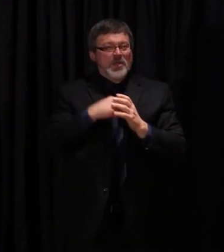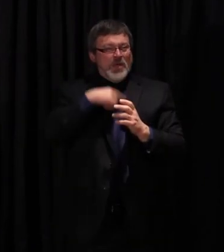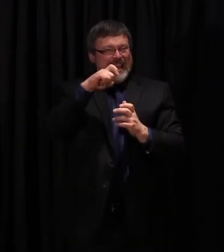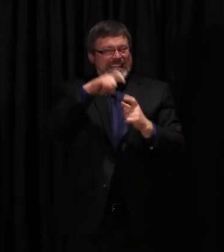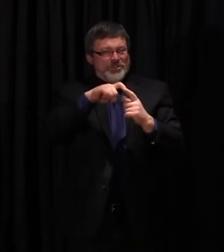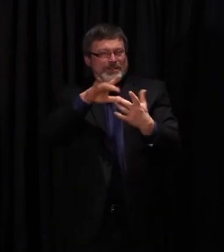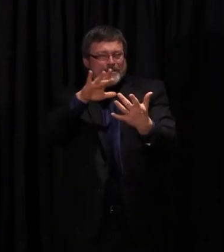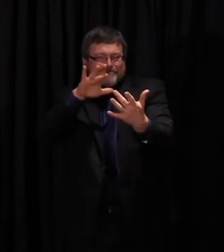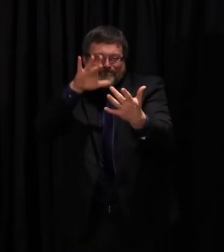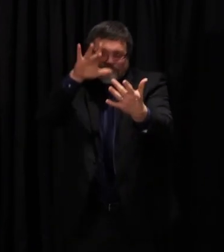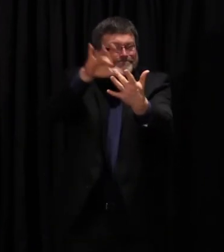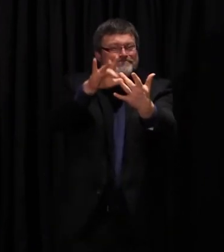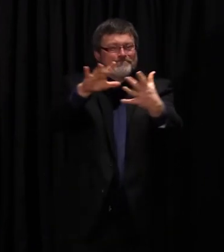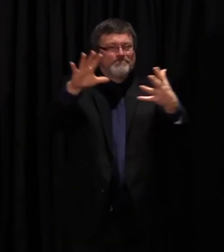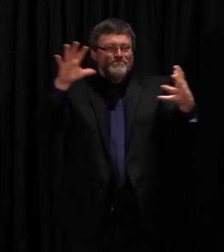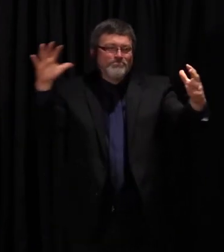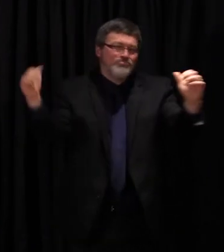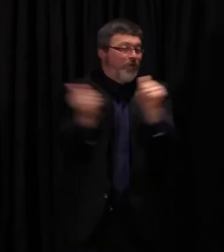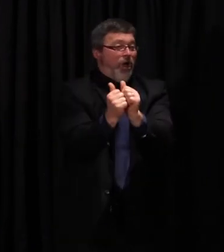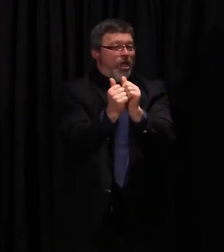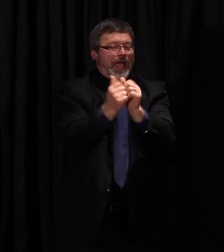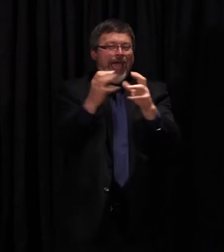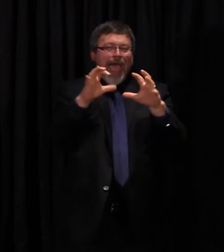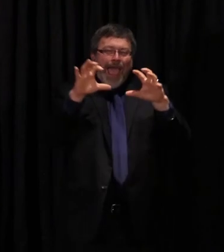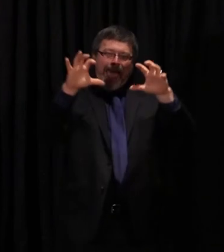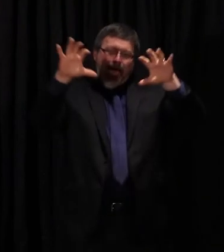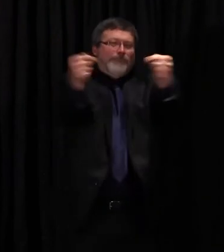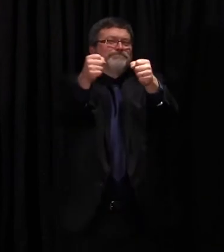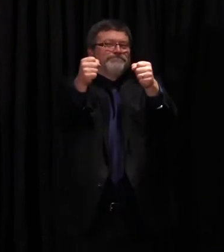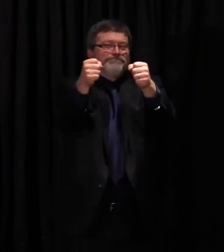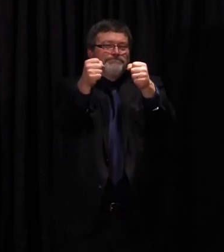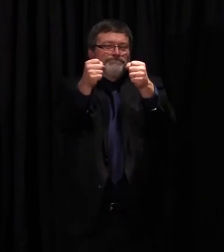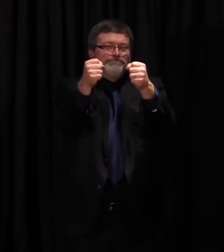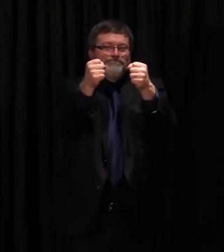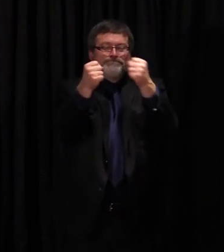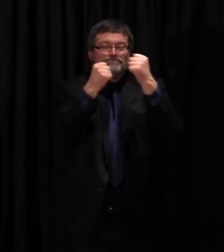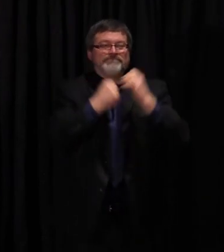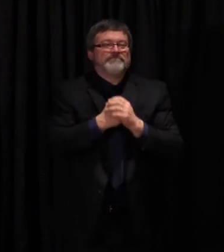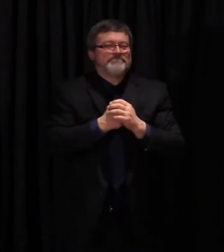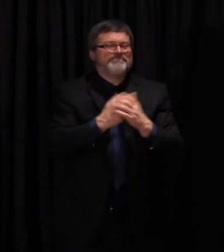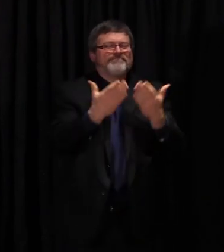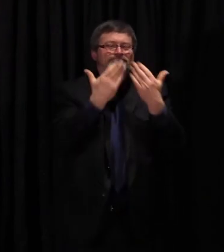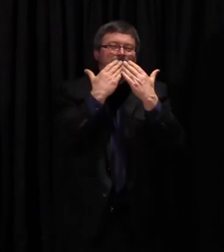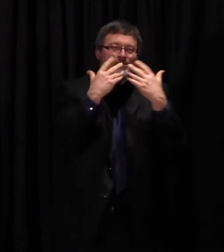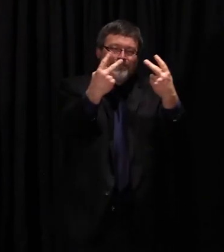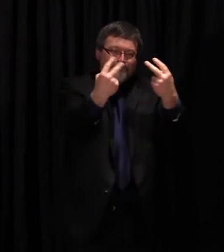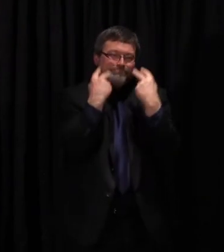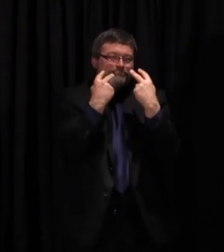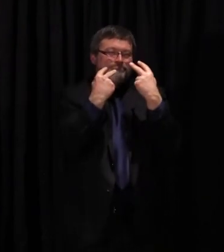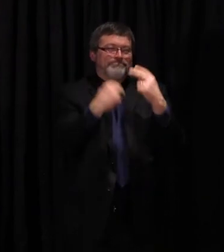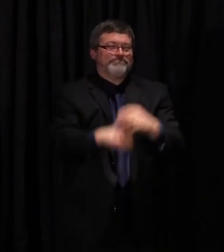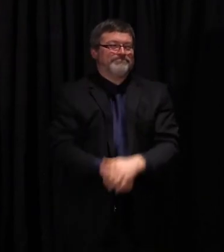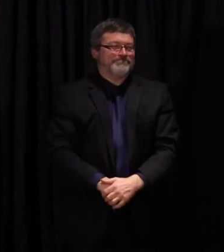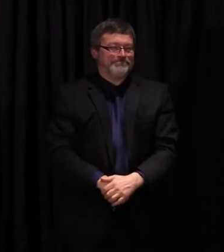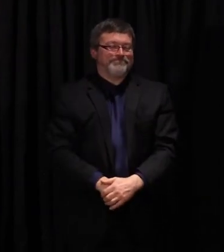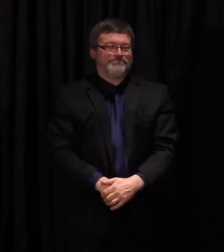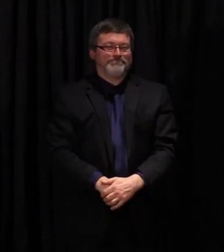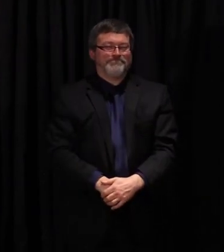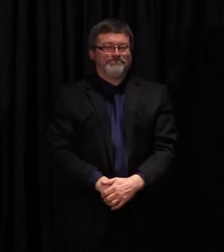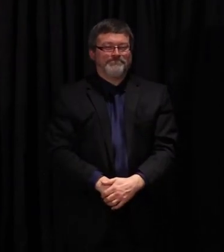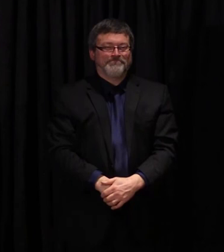together and take hold. I thank you so much for listening.